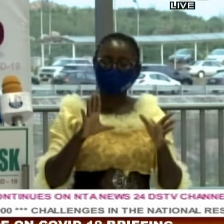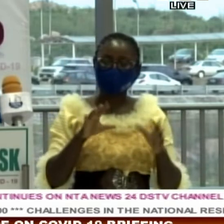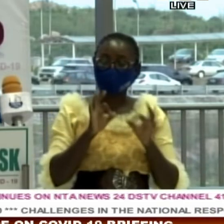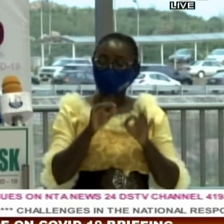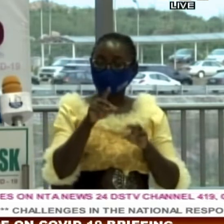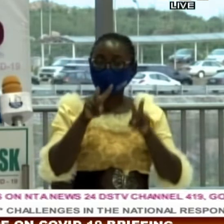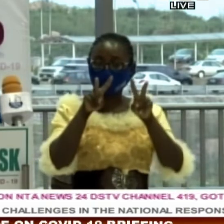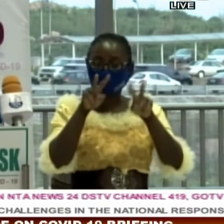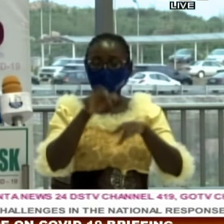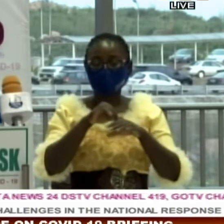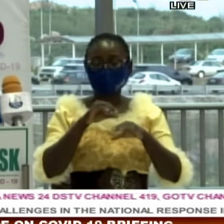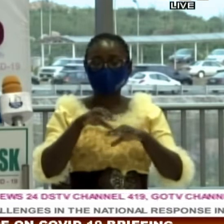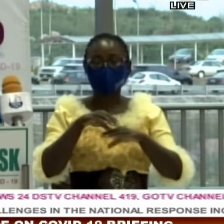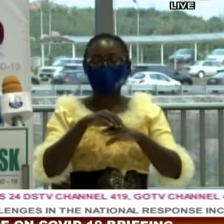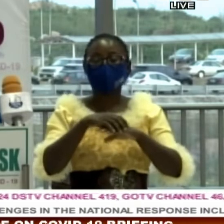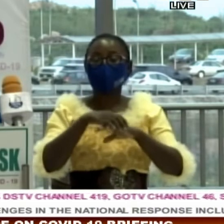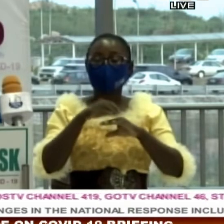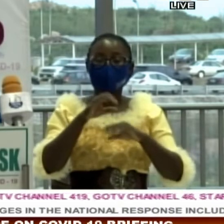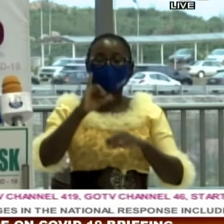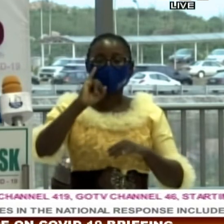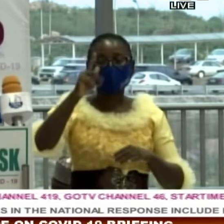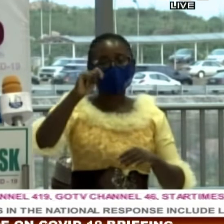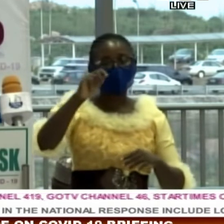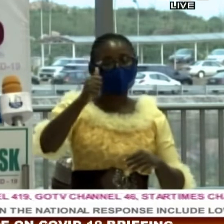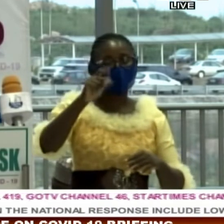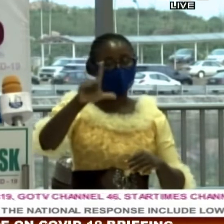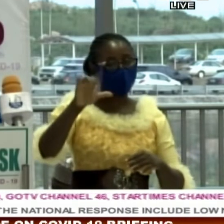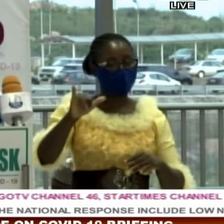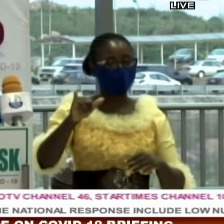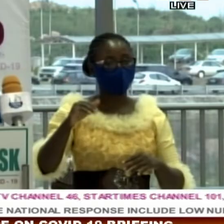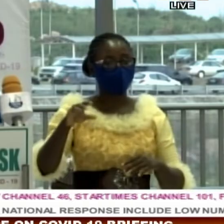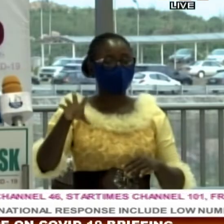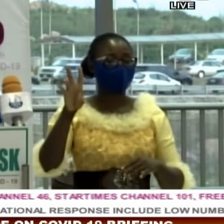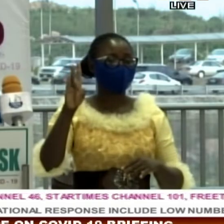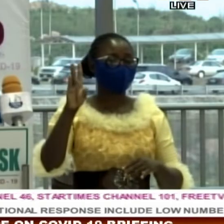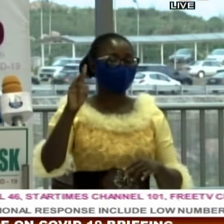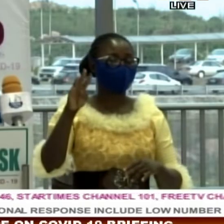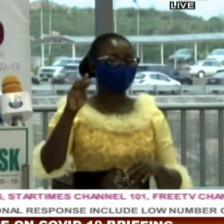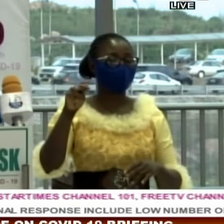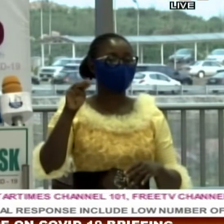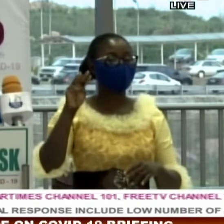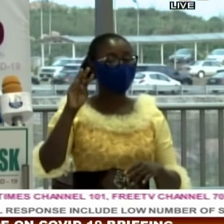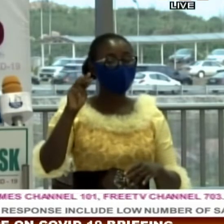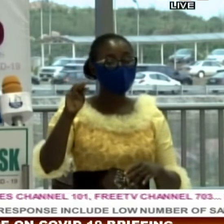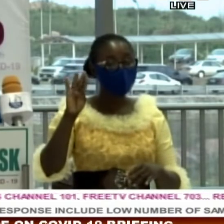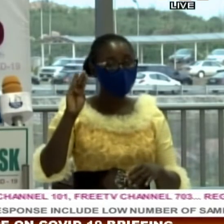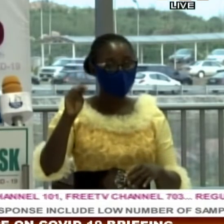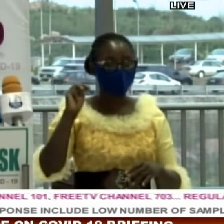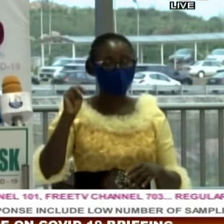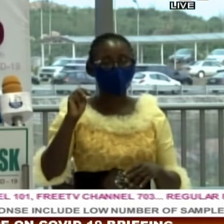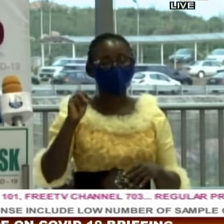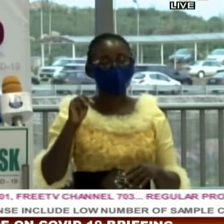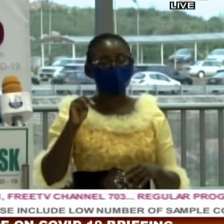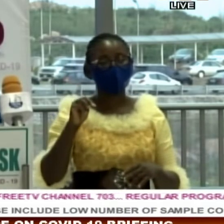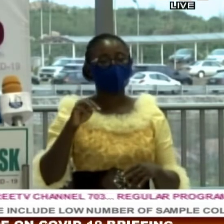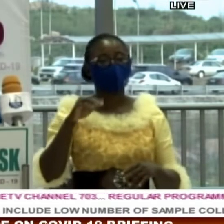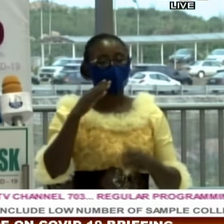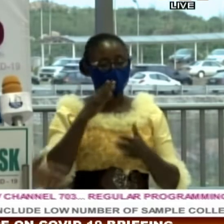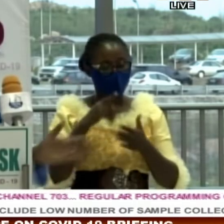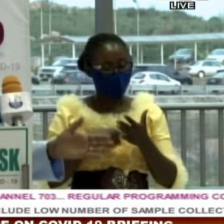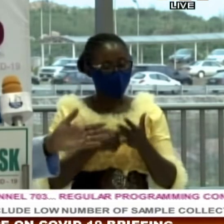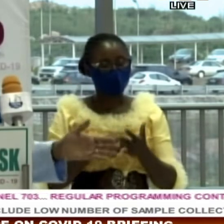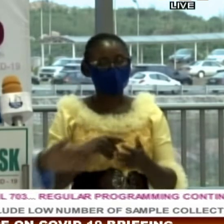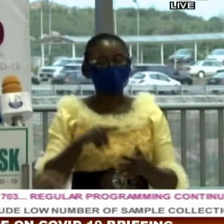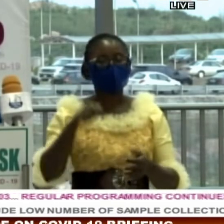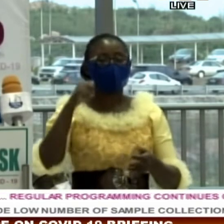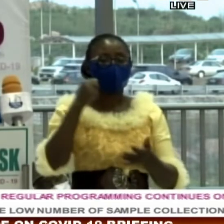for example, what is the population of Italy? 60 million or thereabouts? At a time, 1,000 people were dying daily This is the